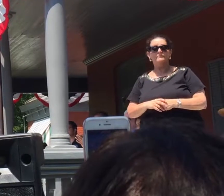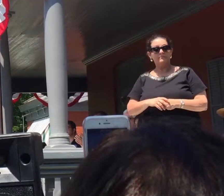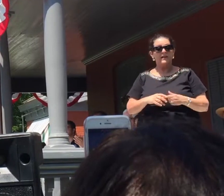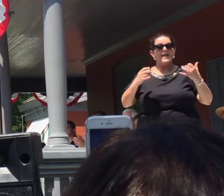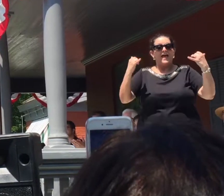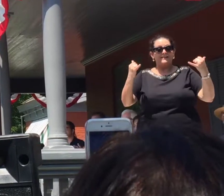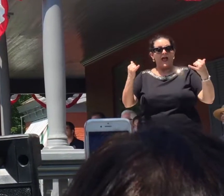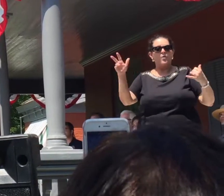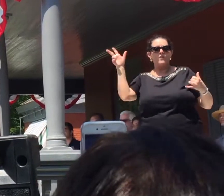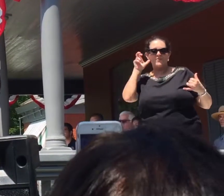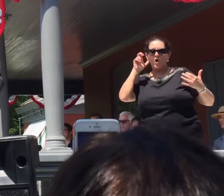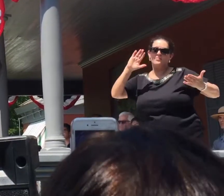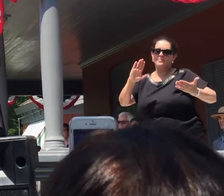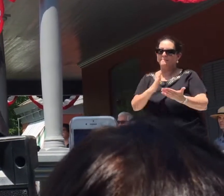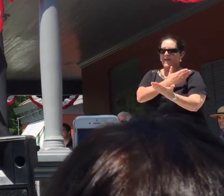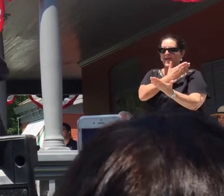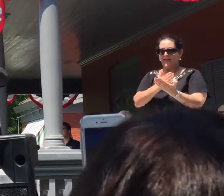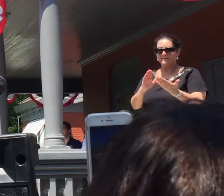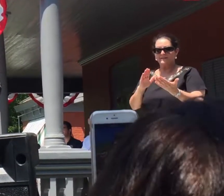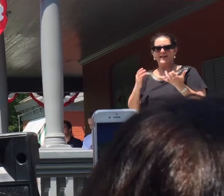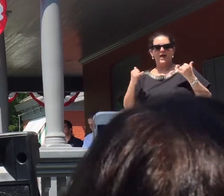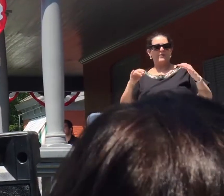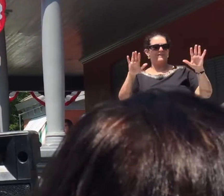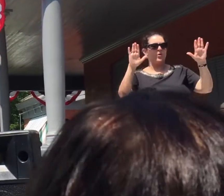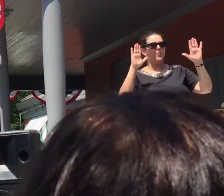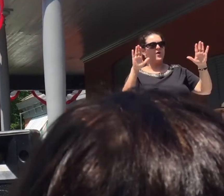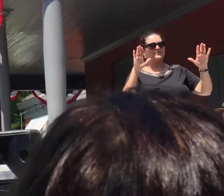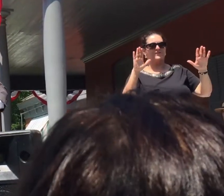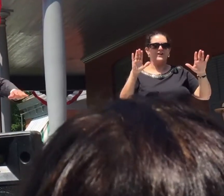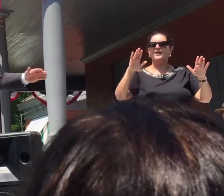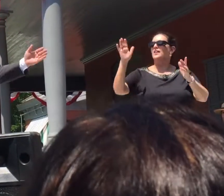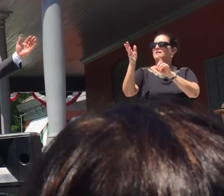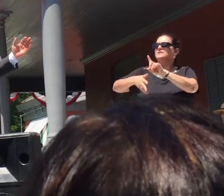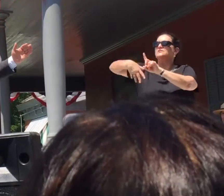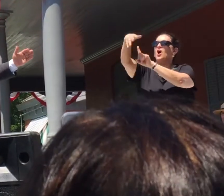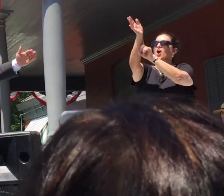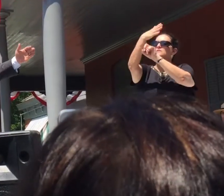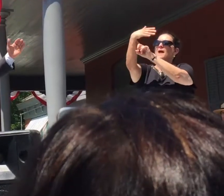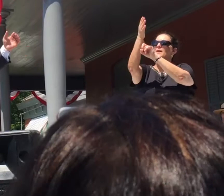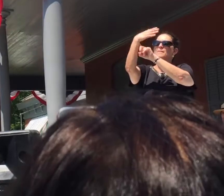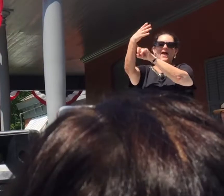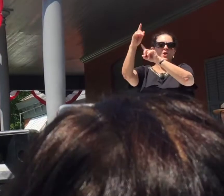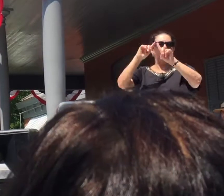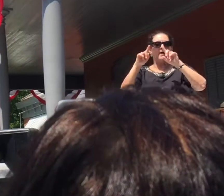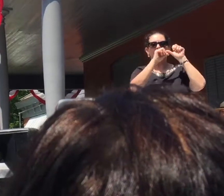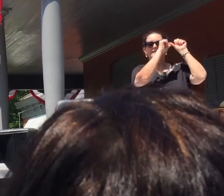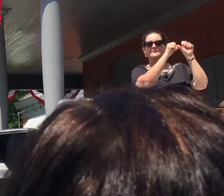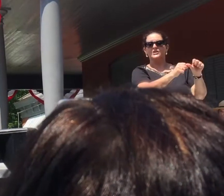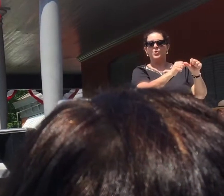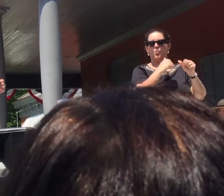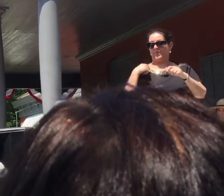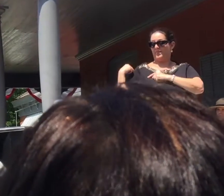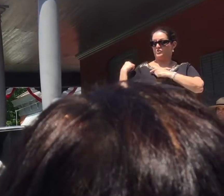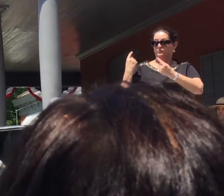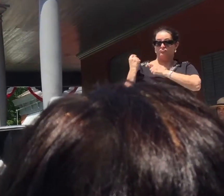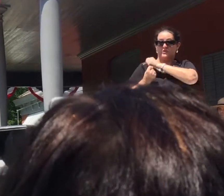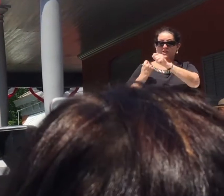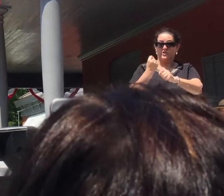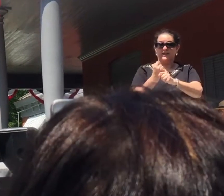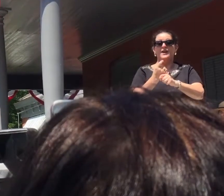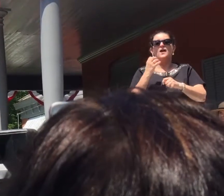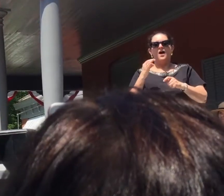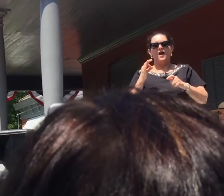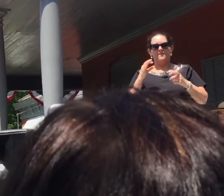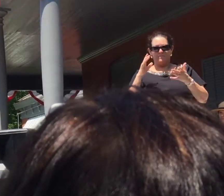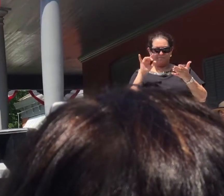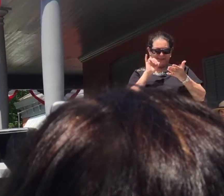Well, now we've heard the band play. We had the wonderful Star Spangled Banner. But let us continue in the tradition of being a